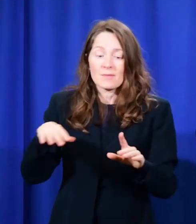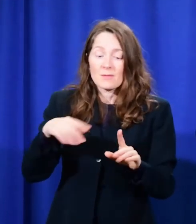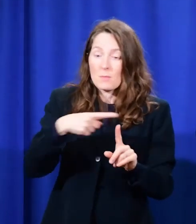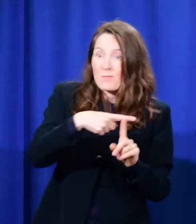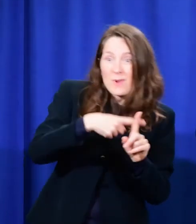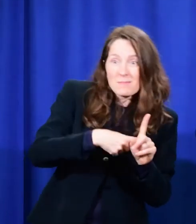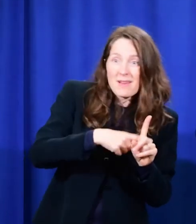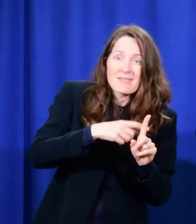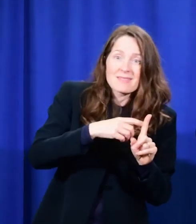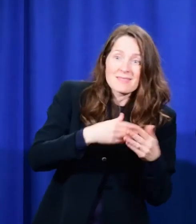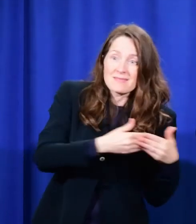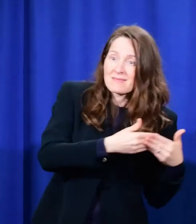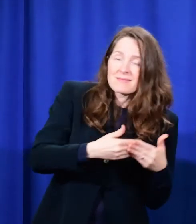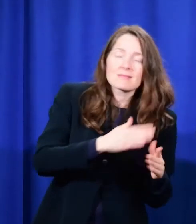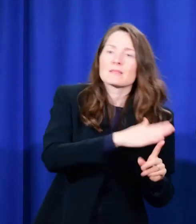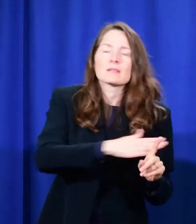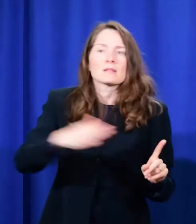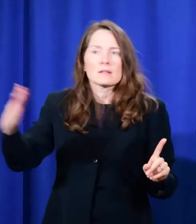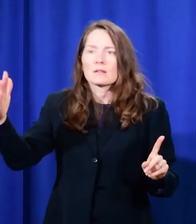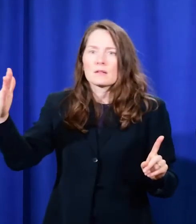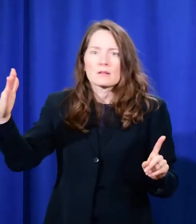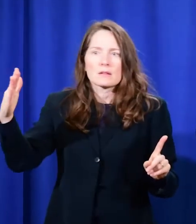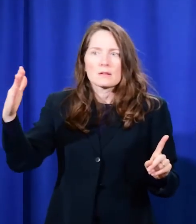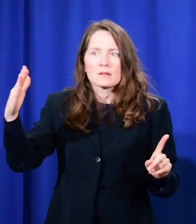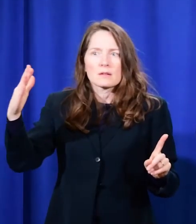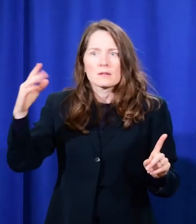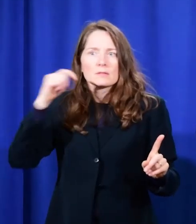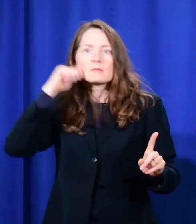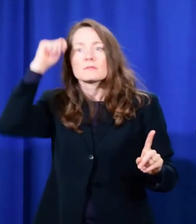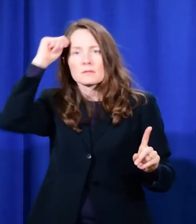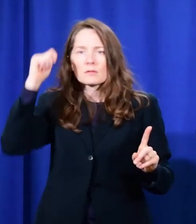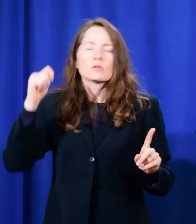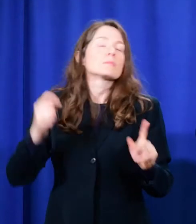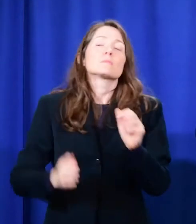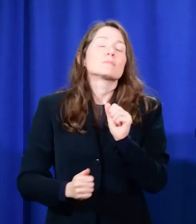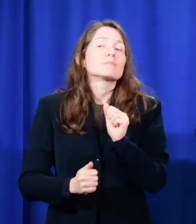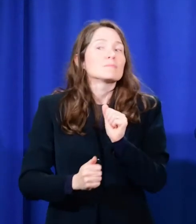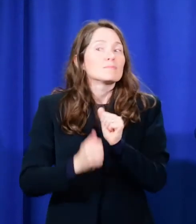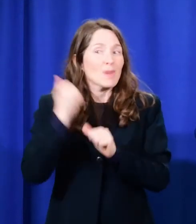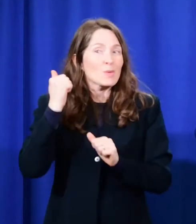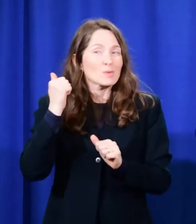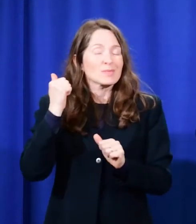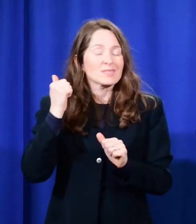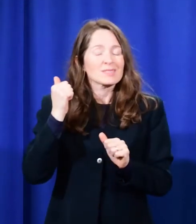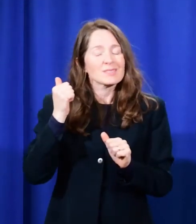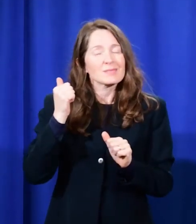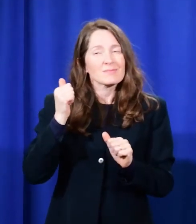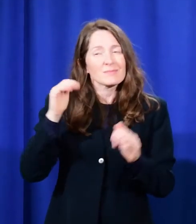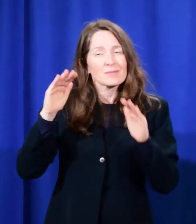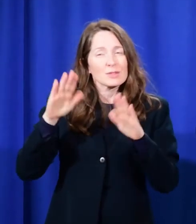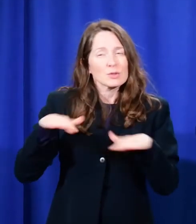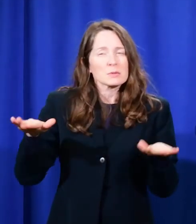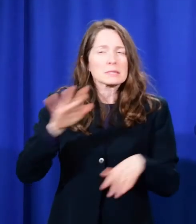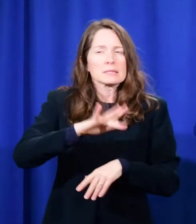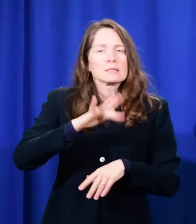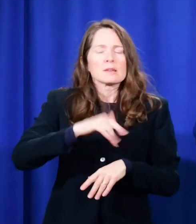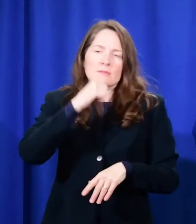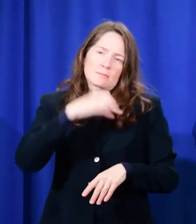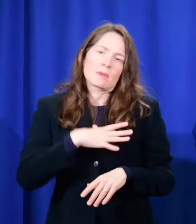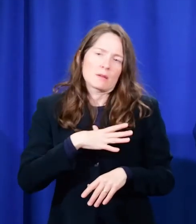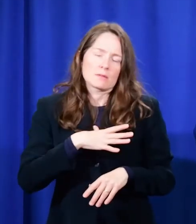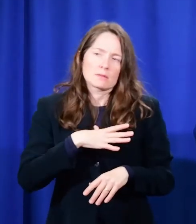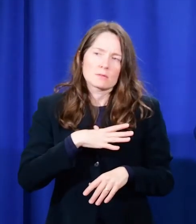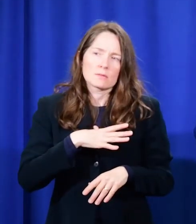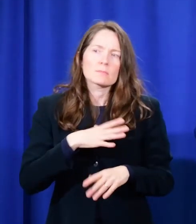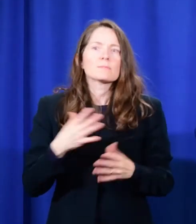old. Nearly 75% of those victims were females. It's a team effort to ensure that child victims' needs